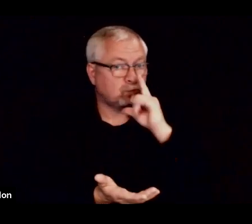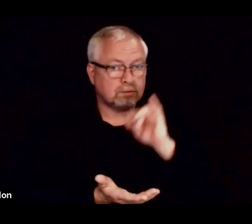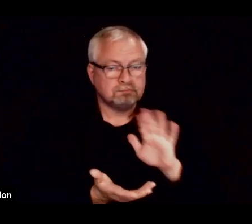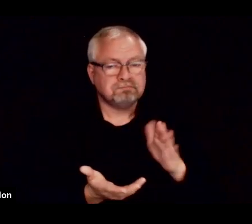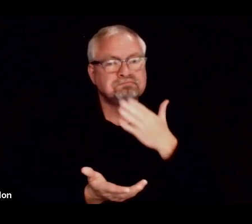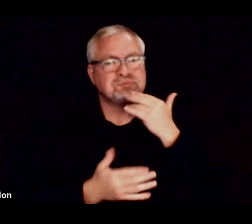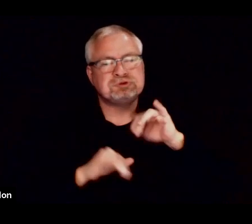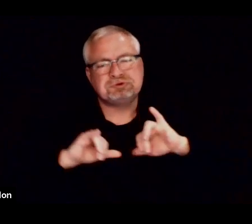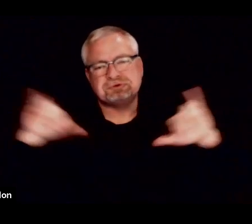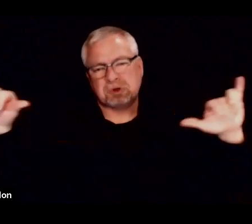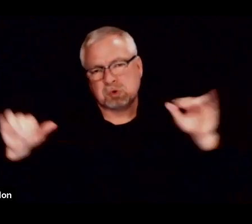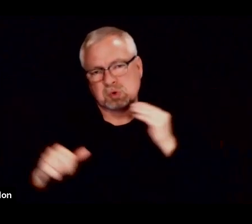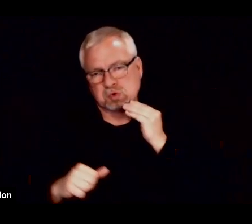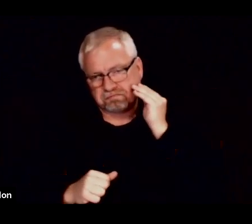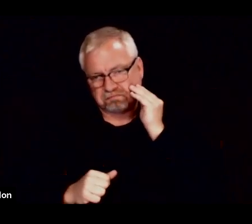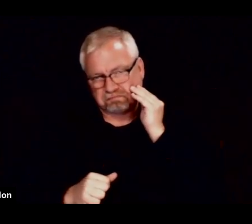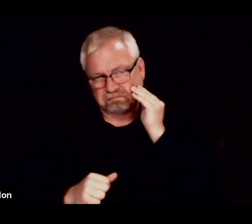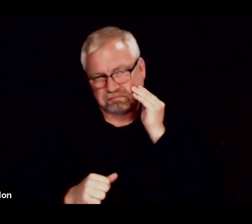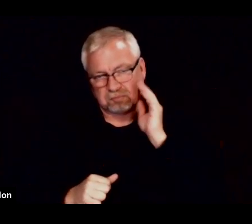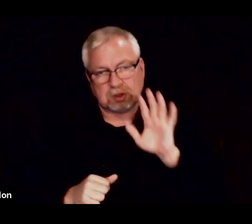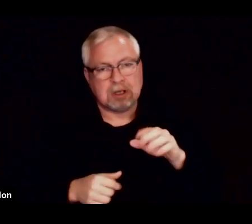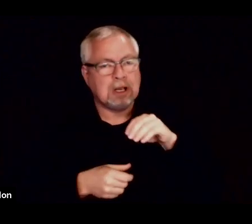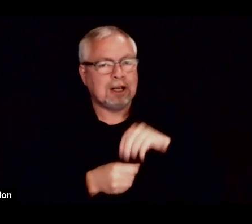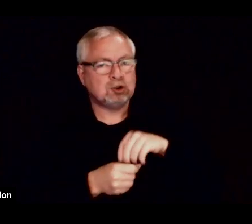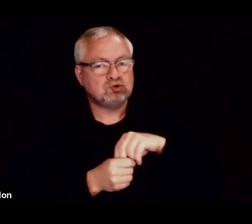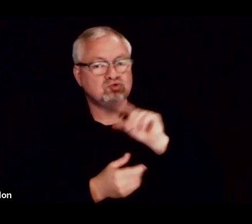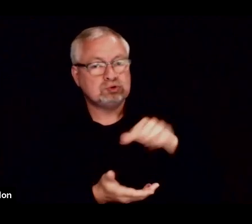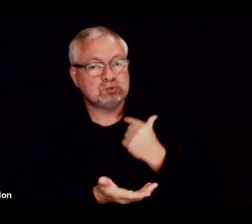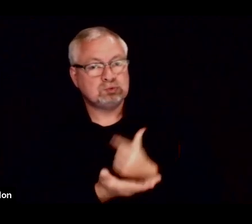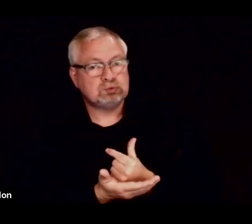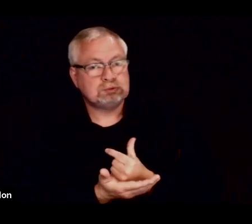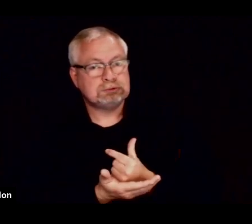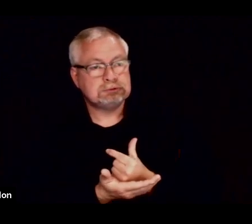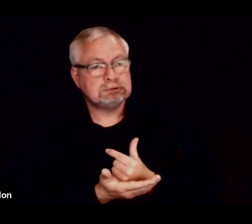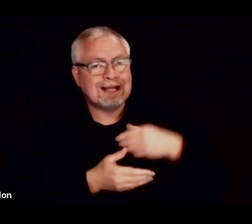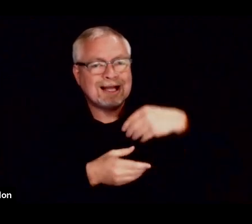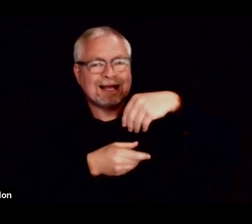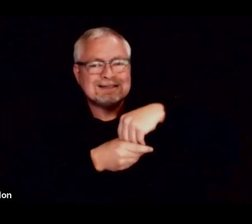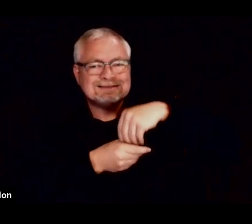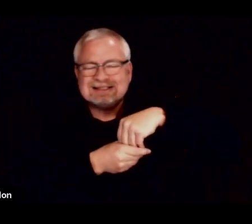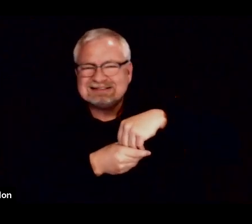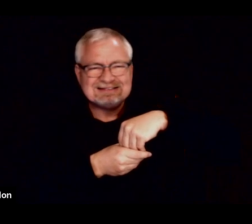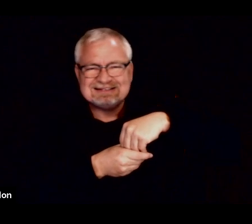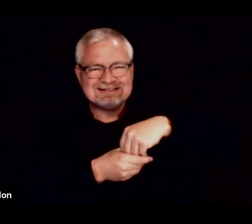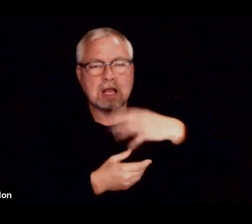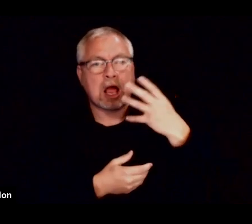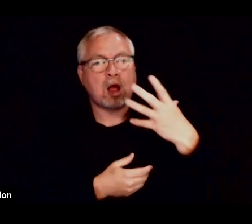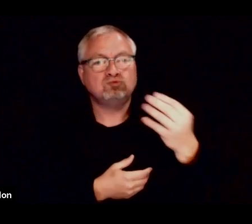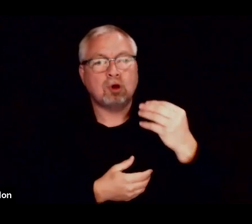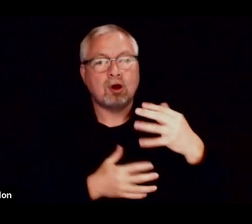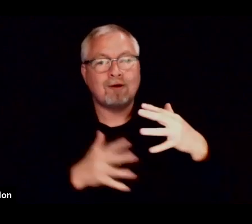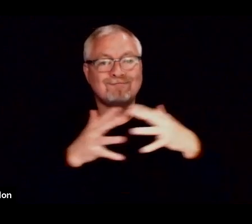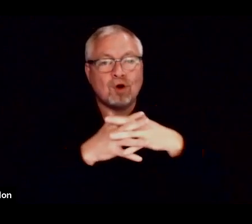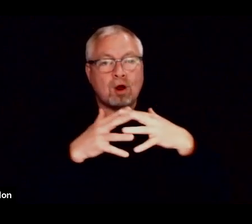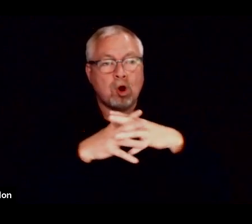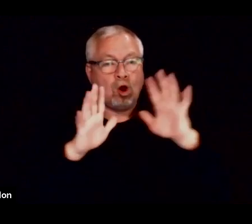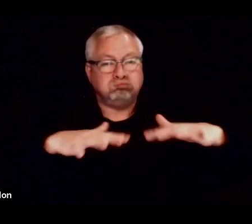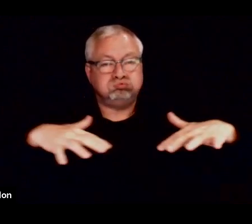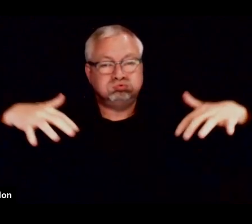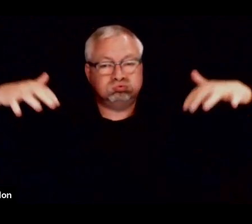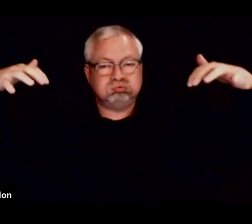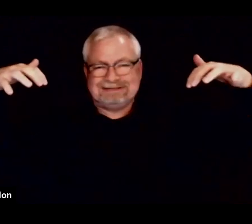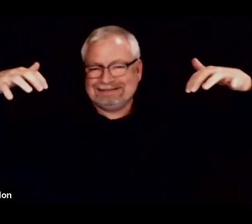Indoor graduations and ceremonies held in outside stadiums and football fields of any size are not considered safe and are